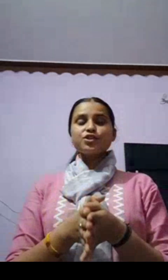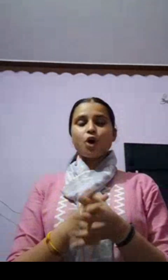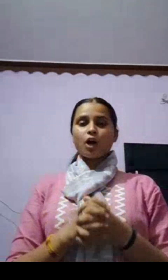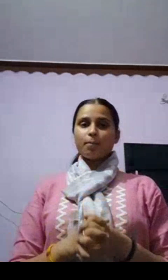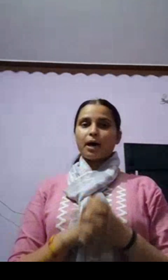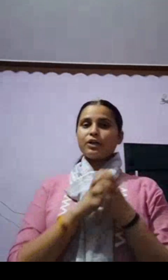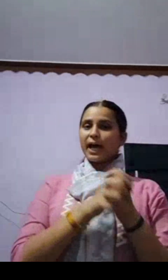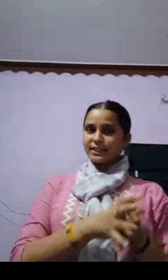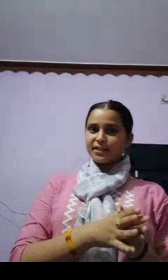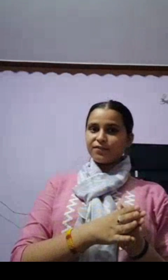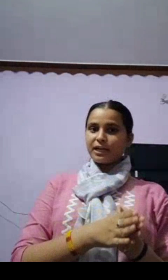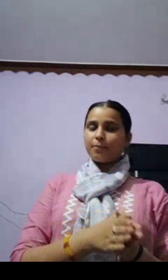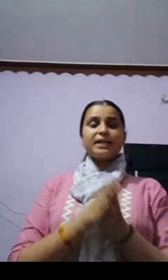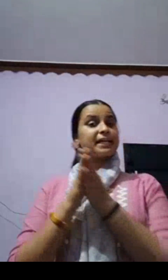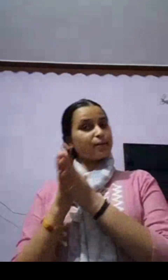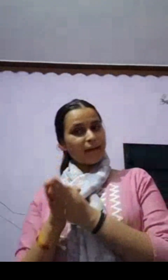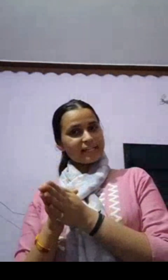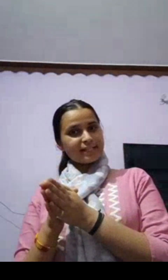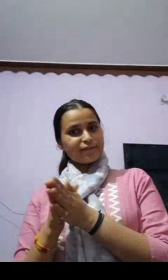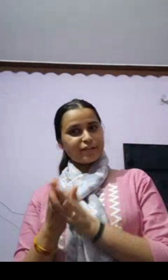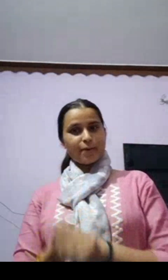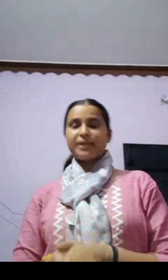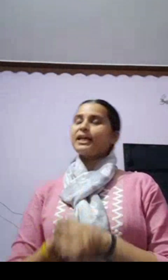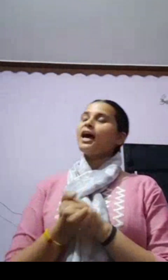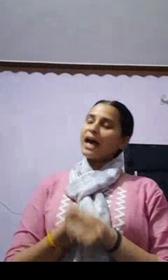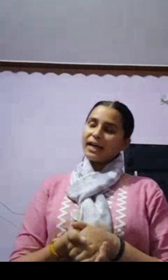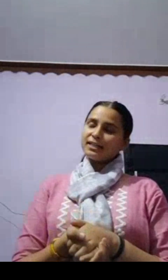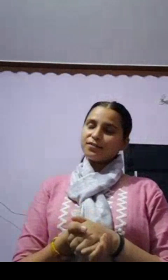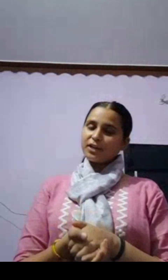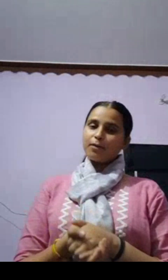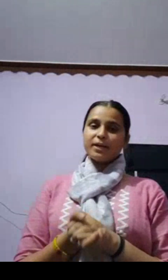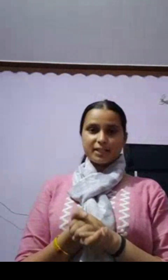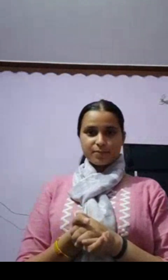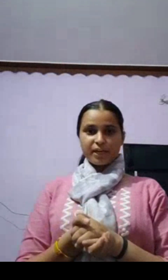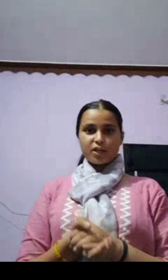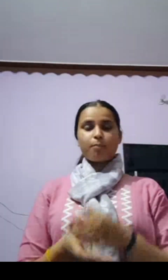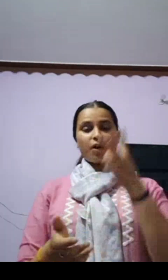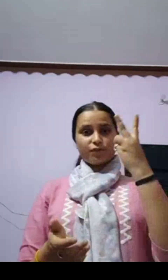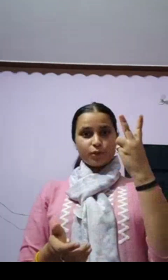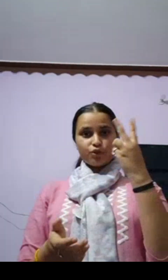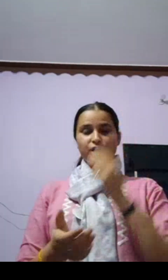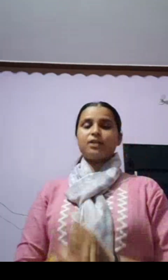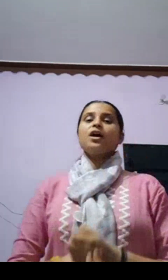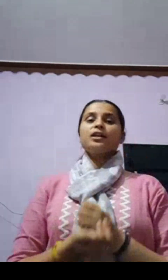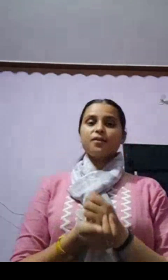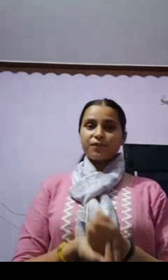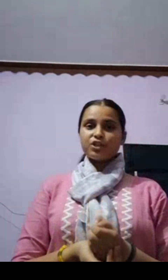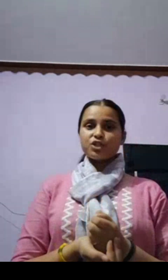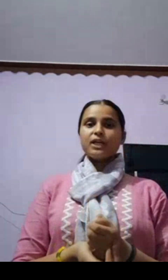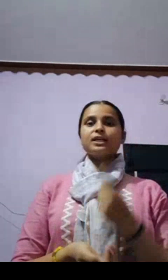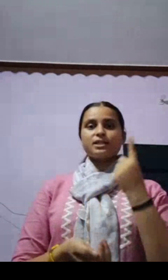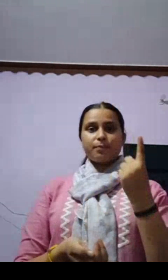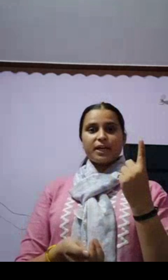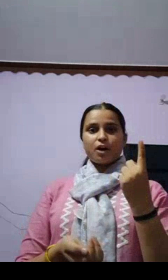talk about actin filament and myosin filament. Actin filament is made up of two chains. The first chain is made up